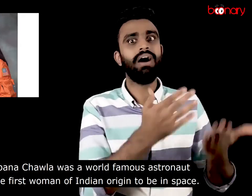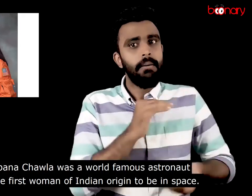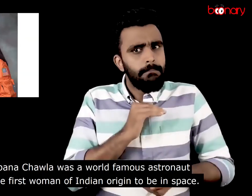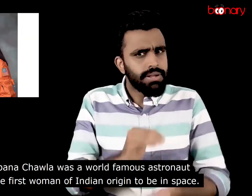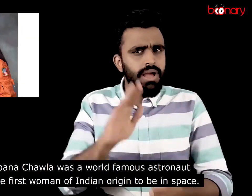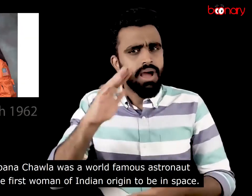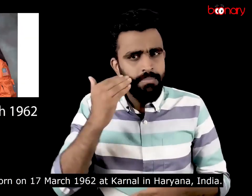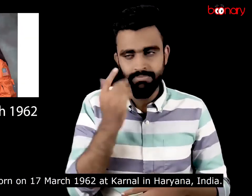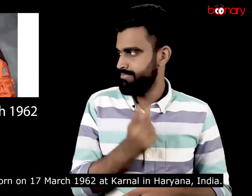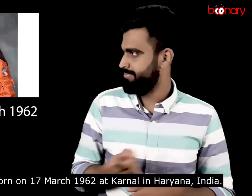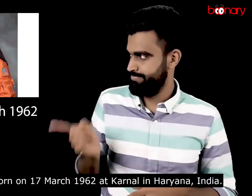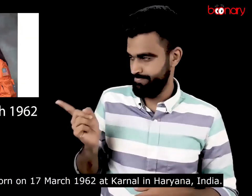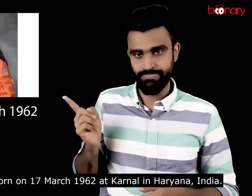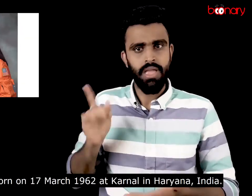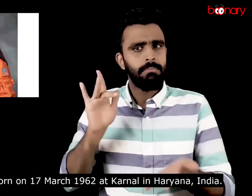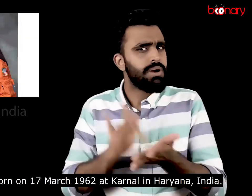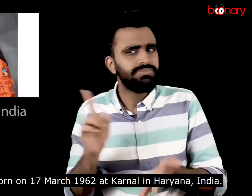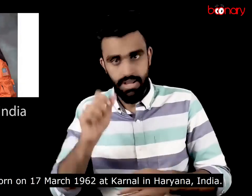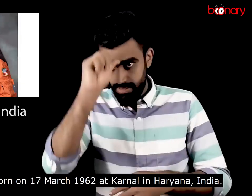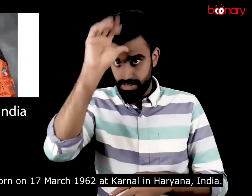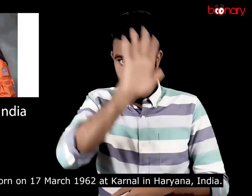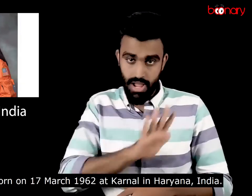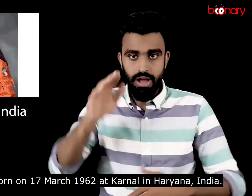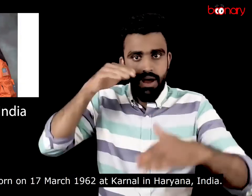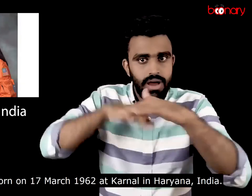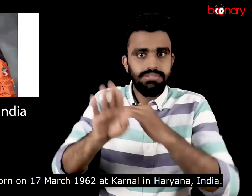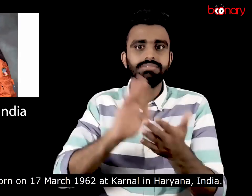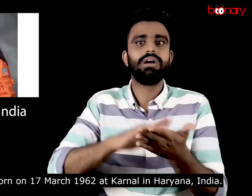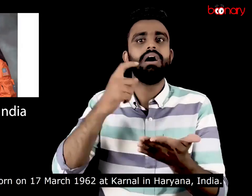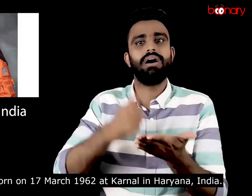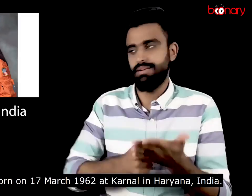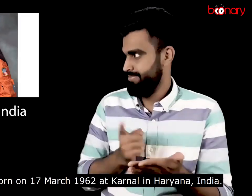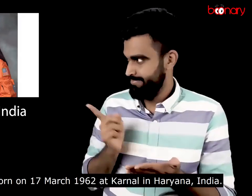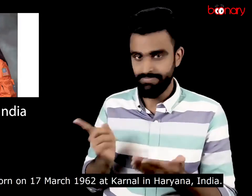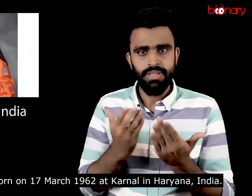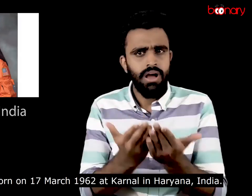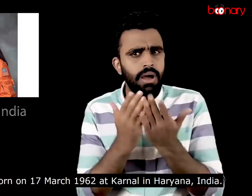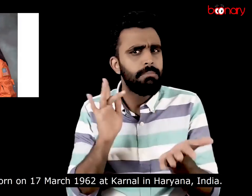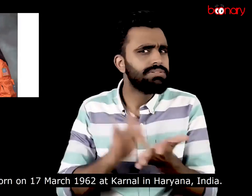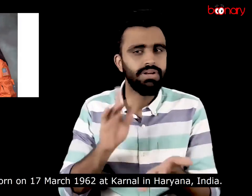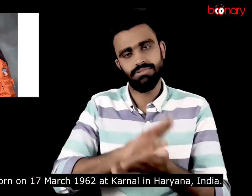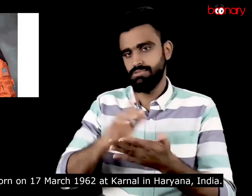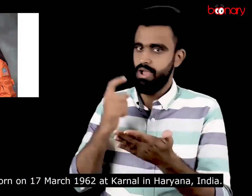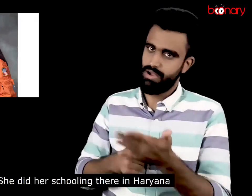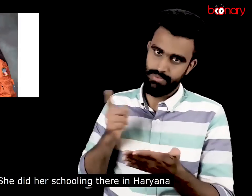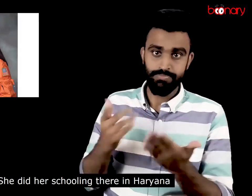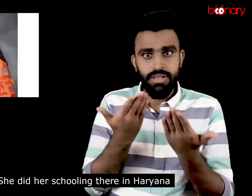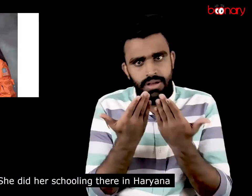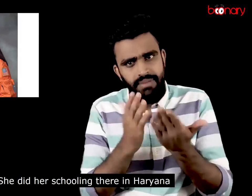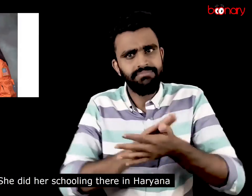in space. She was born on 17 March 1962 at Karnal in Haryana, India. She did